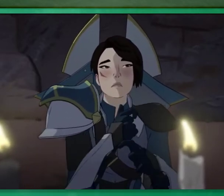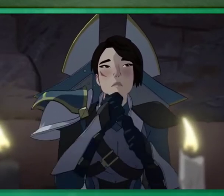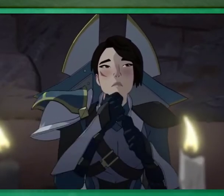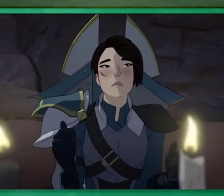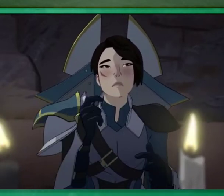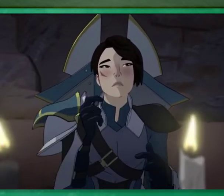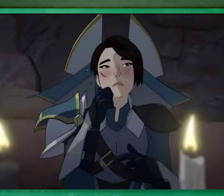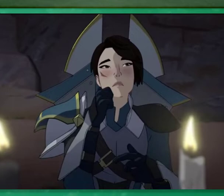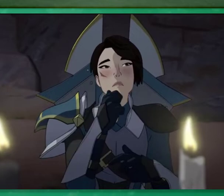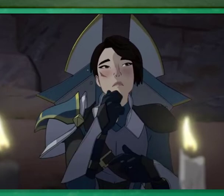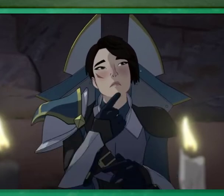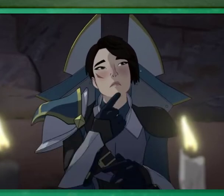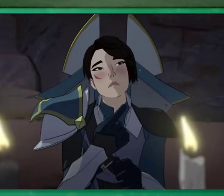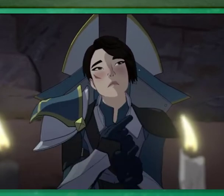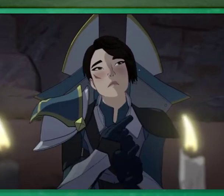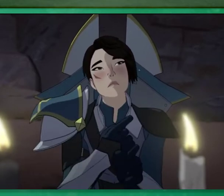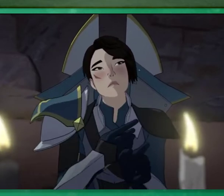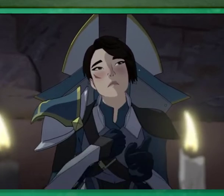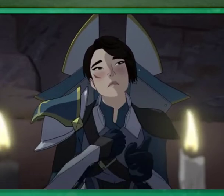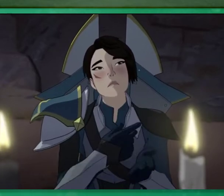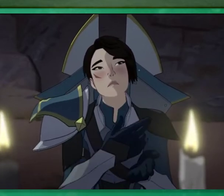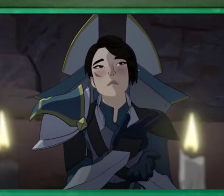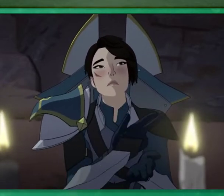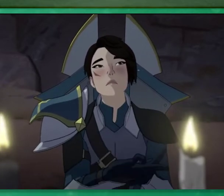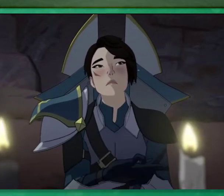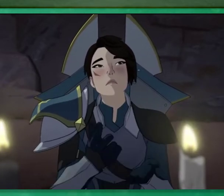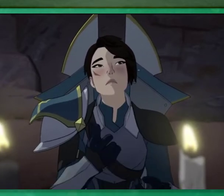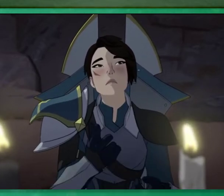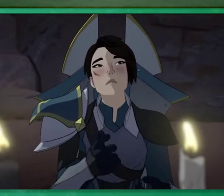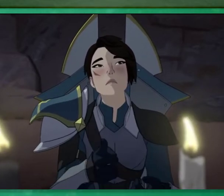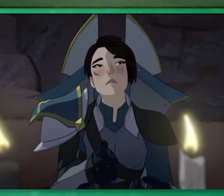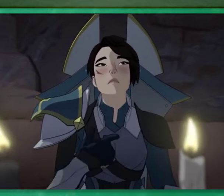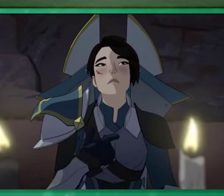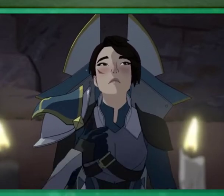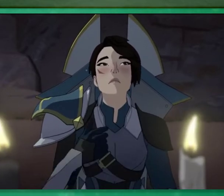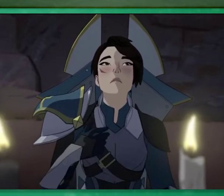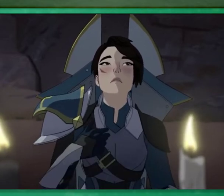Oh, no. Pressure. Excuse me, I'm sorry, I said it with a talk.